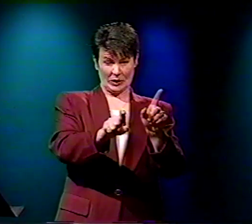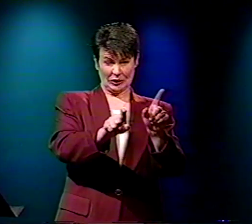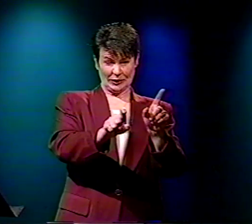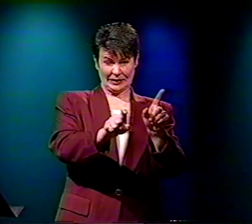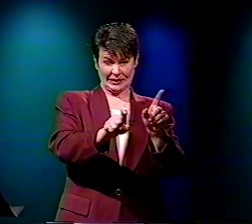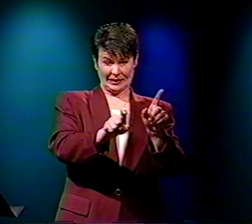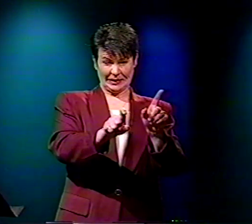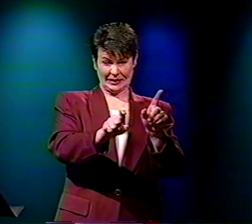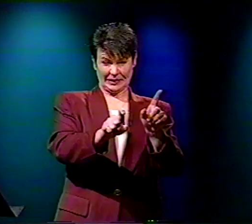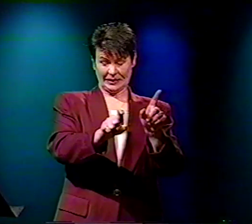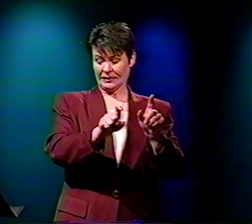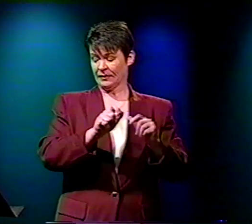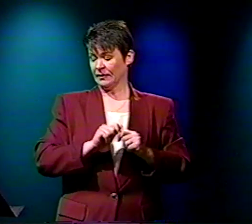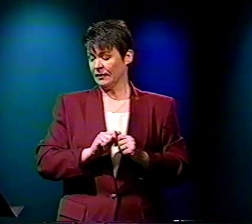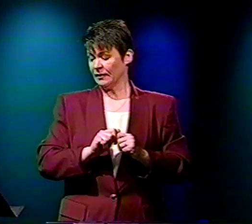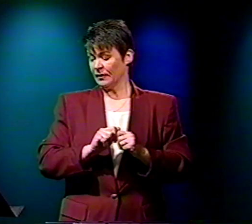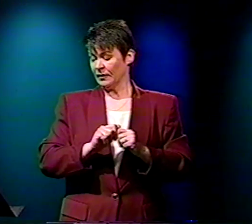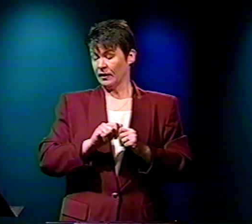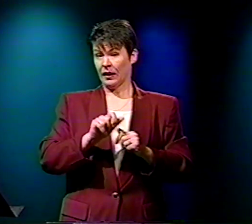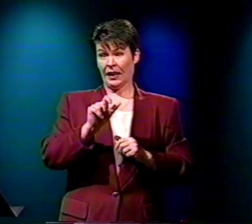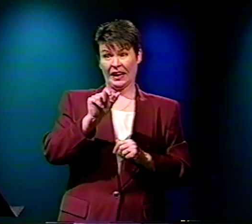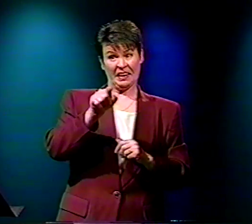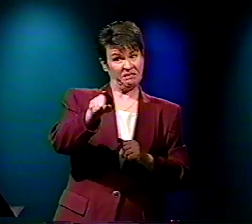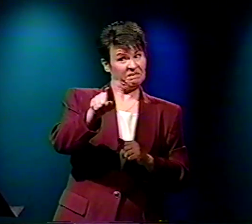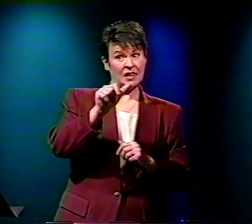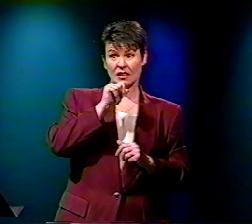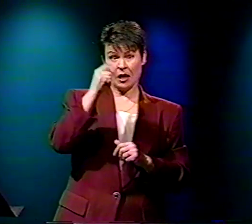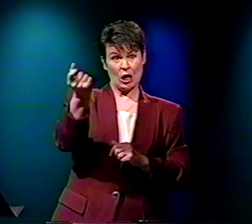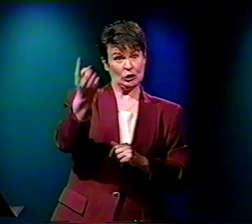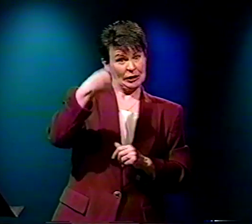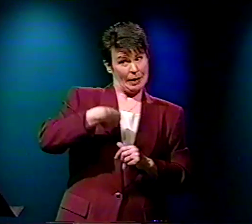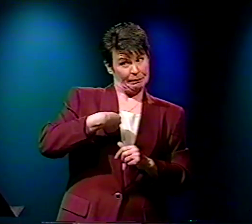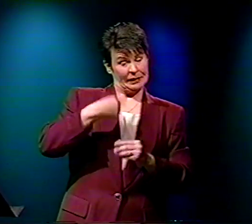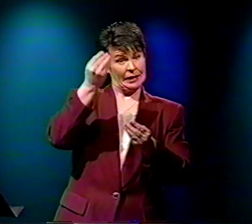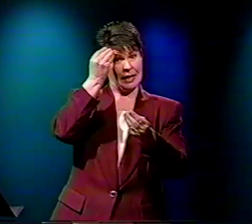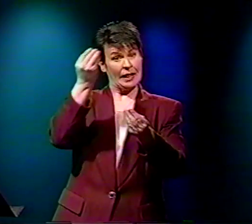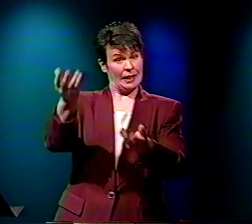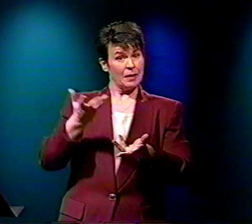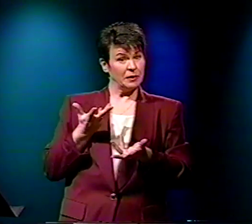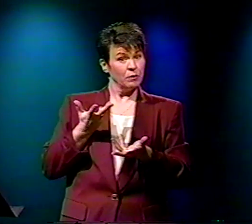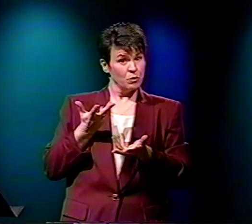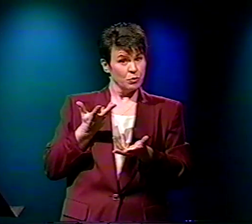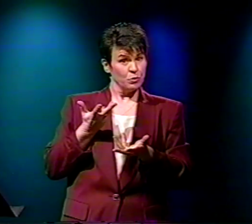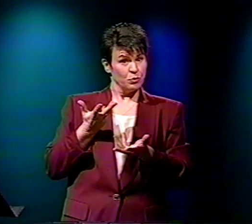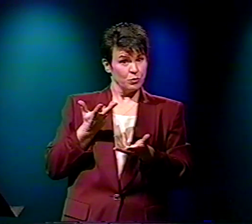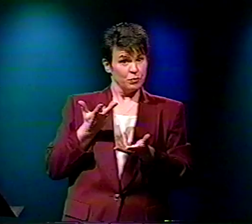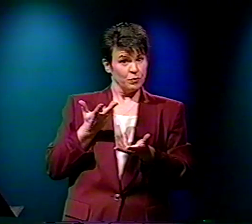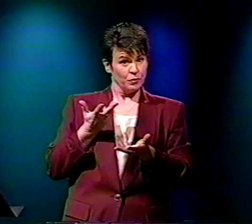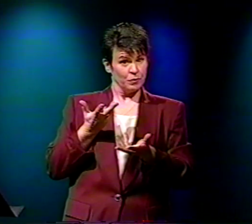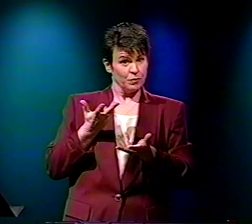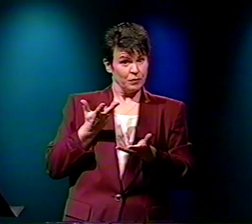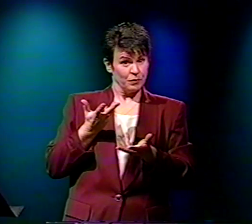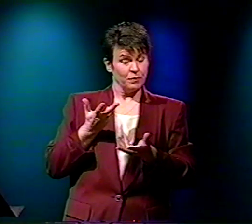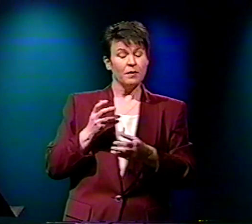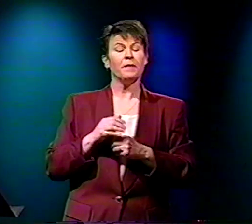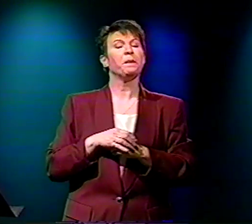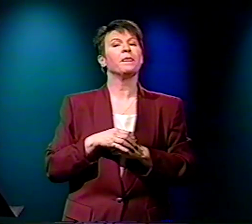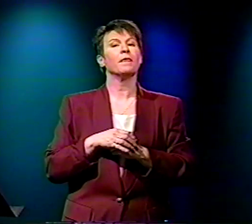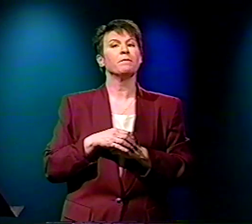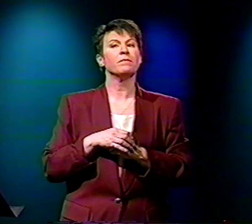So that question, questions of that nature then, if you don't understand me, let me know type of